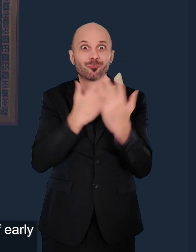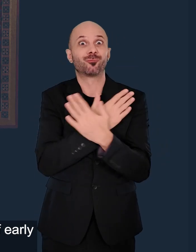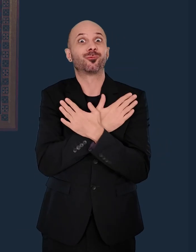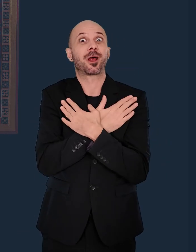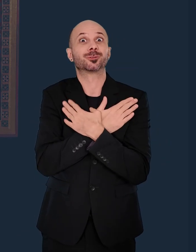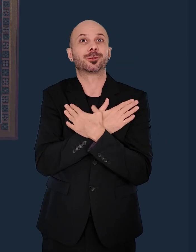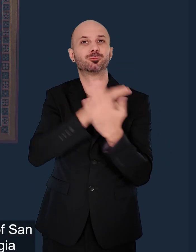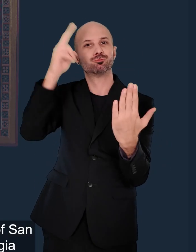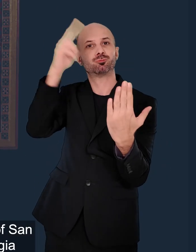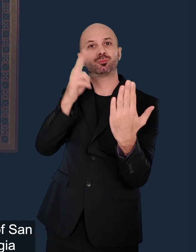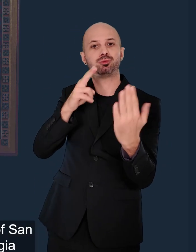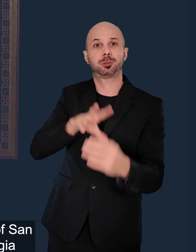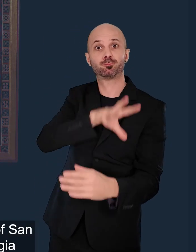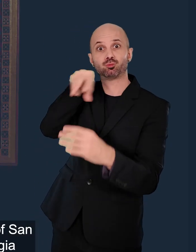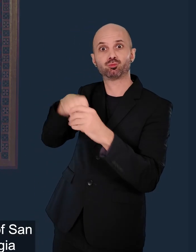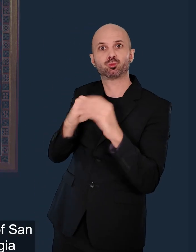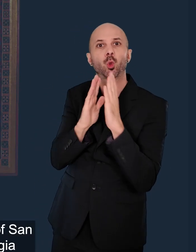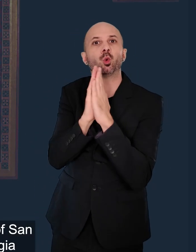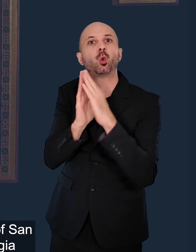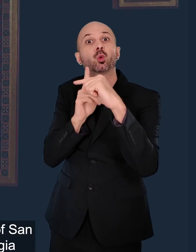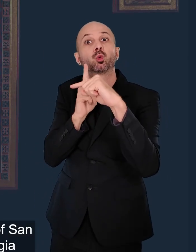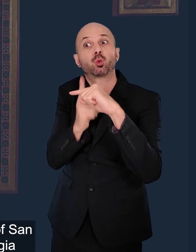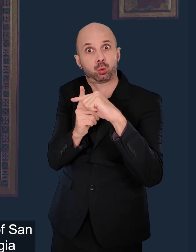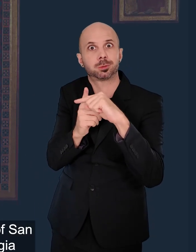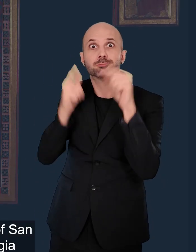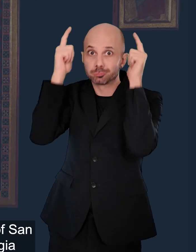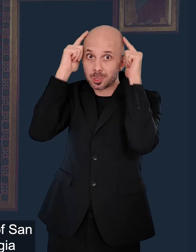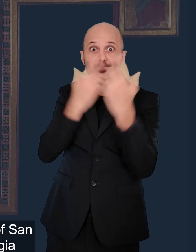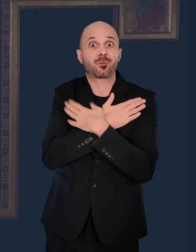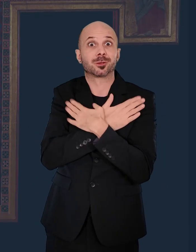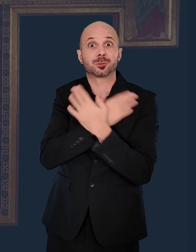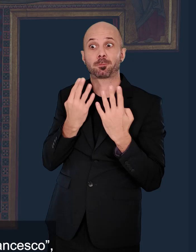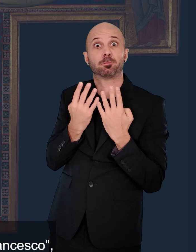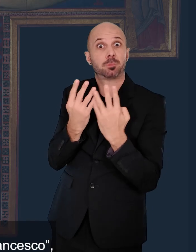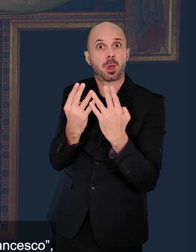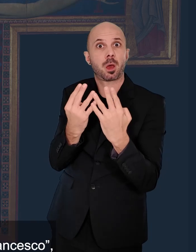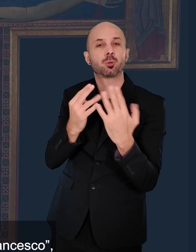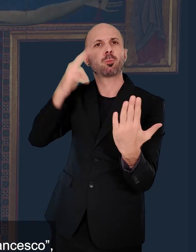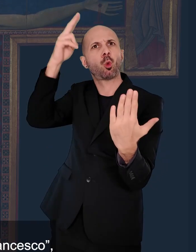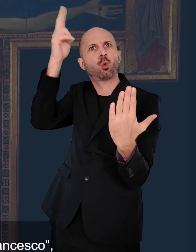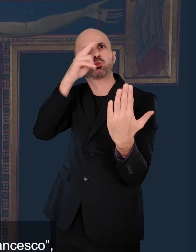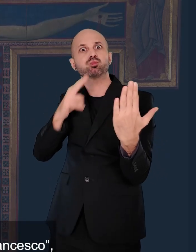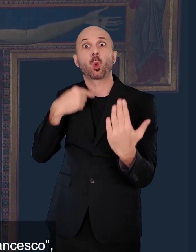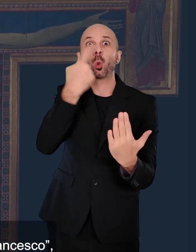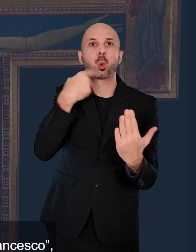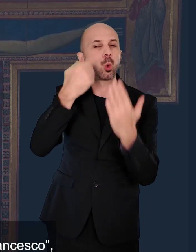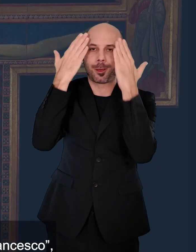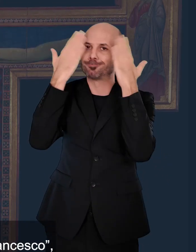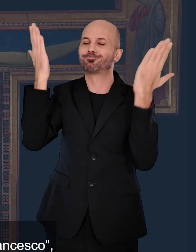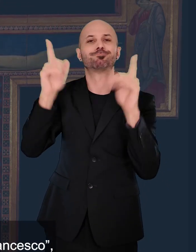art. It was painted for the church of San Francesco al Prato in Perugia by an anonymous artist known as the Maestro